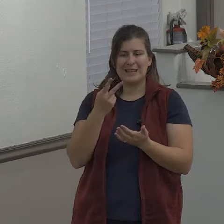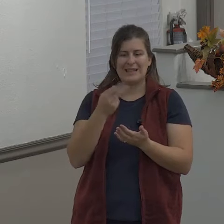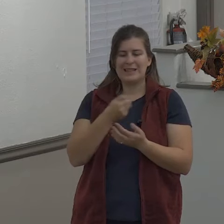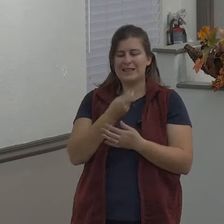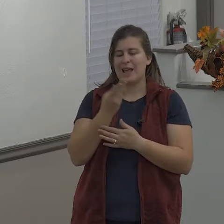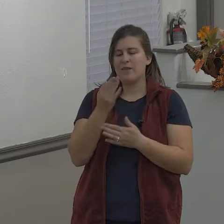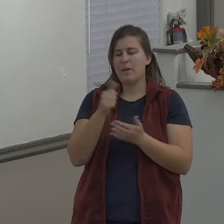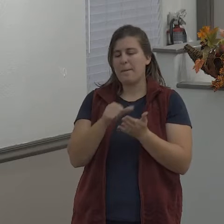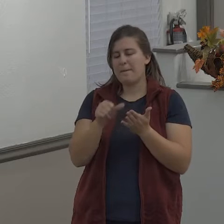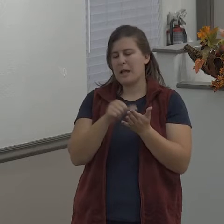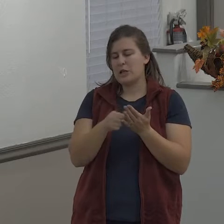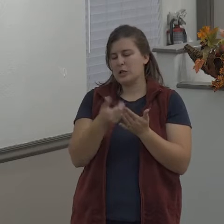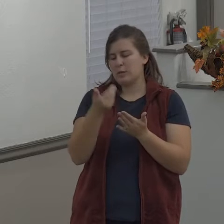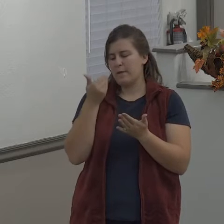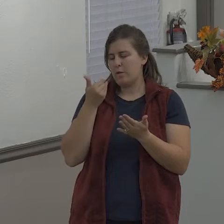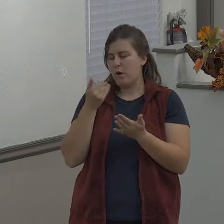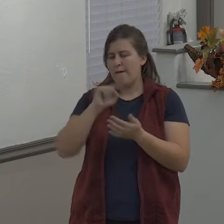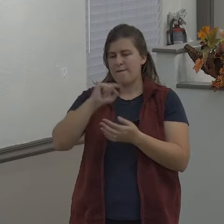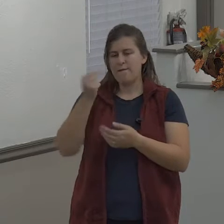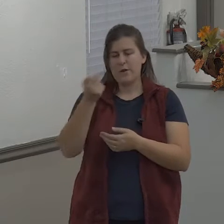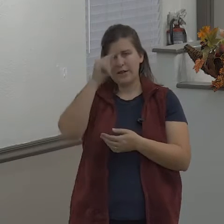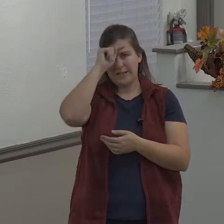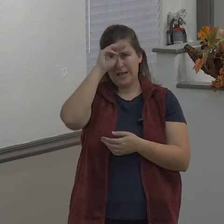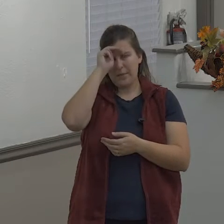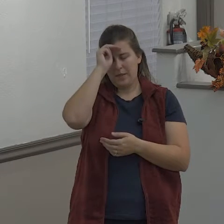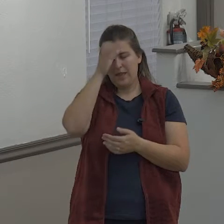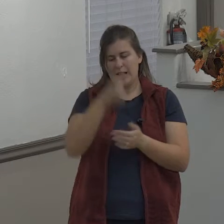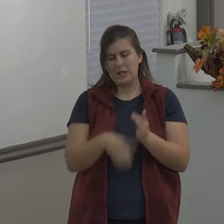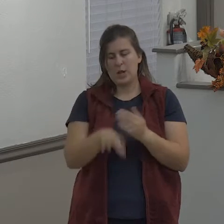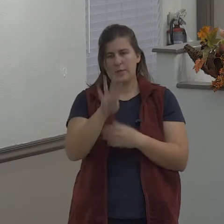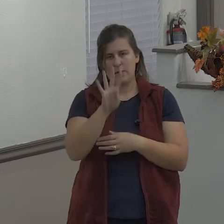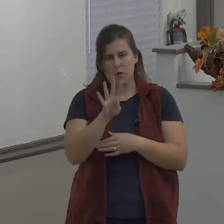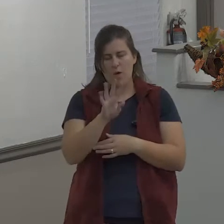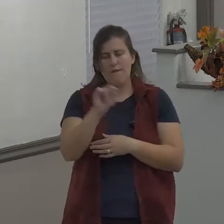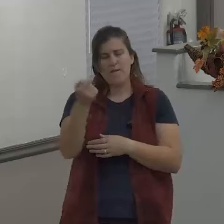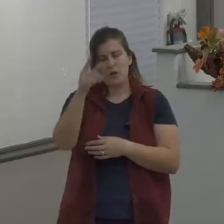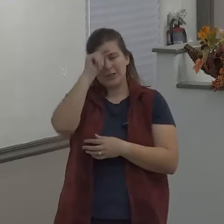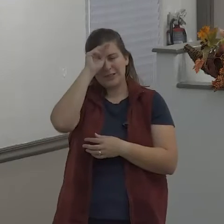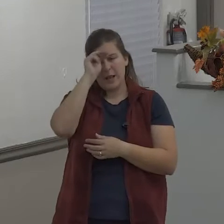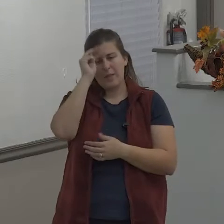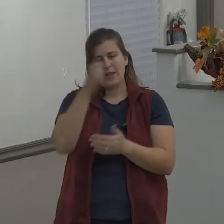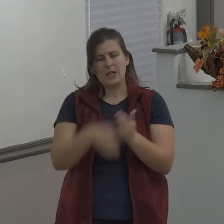If you just turn back a few pages, look at 1 Timothy chapter 4.